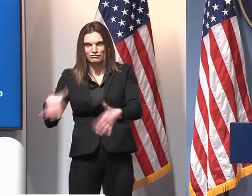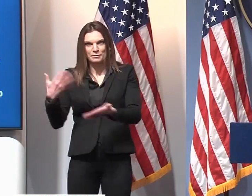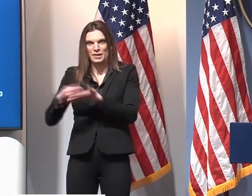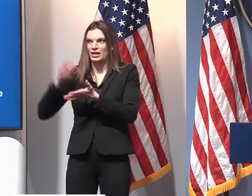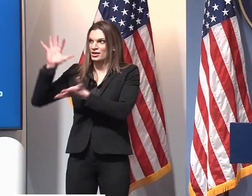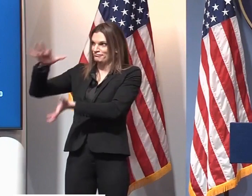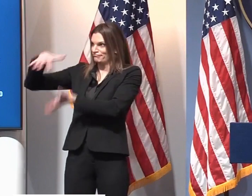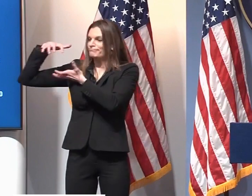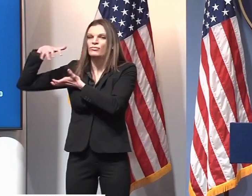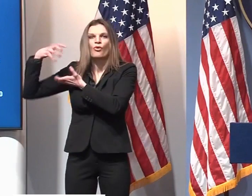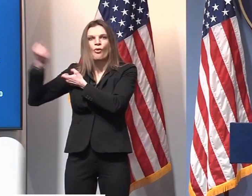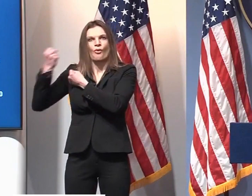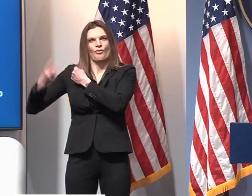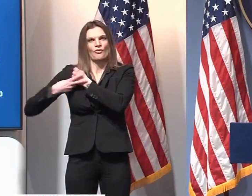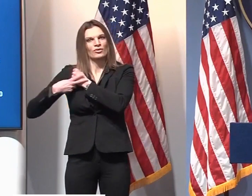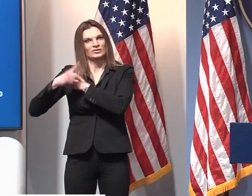people,